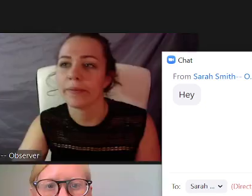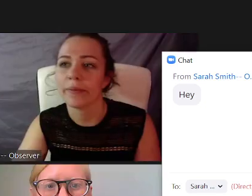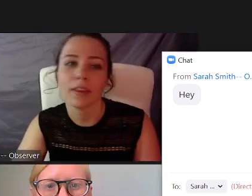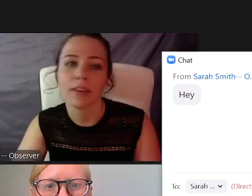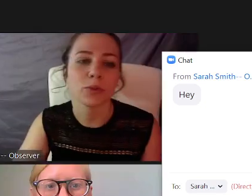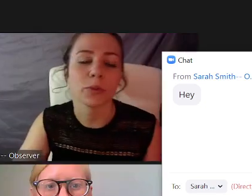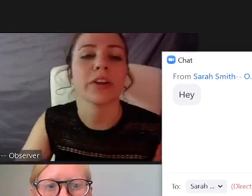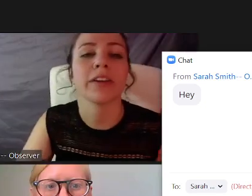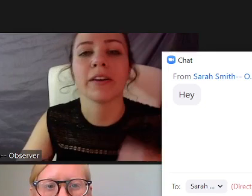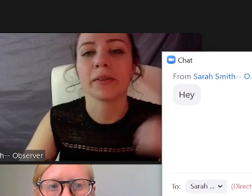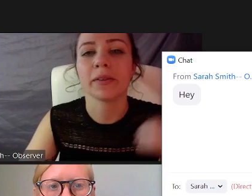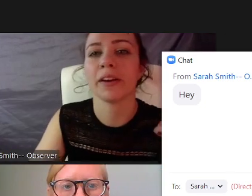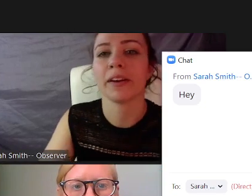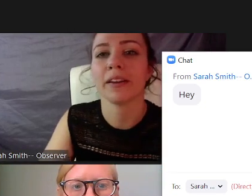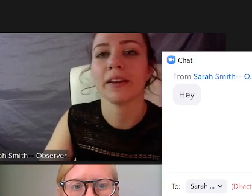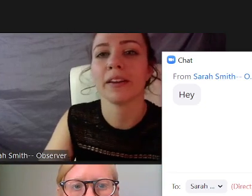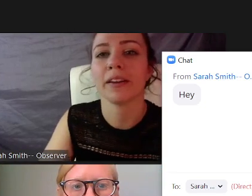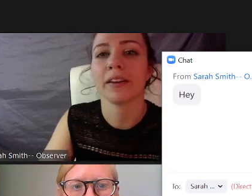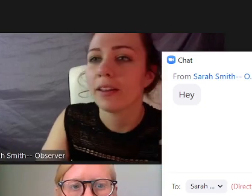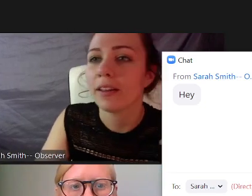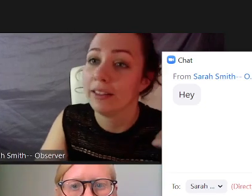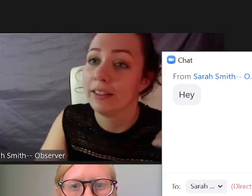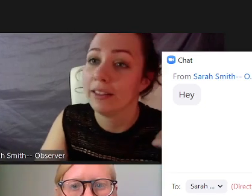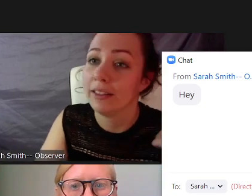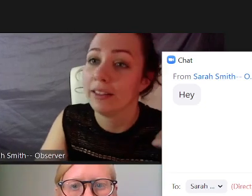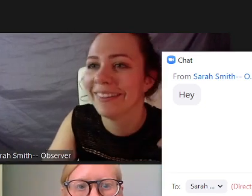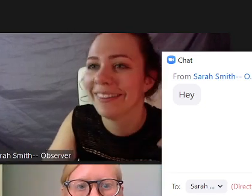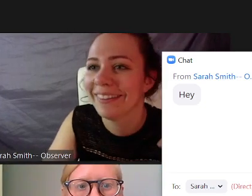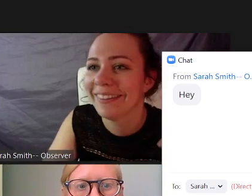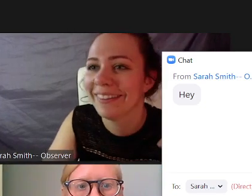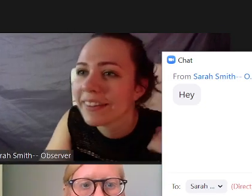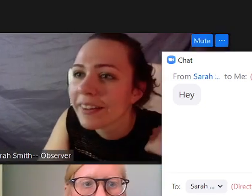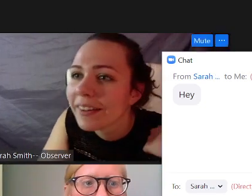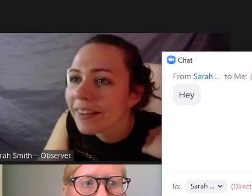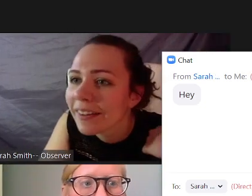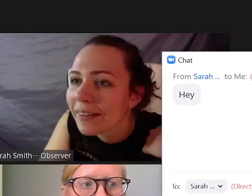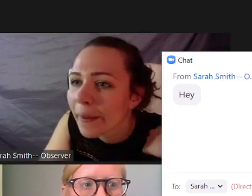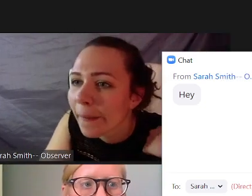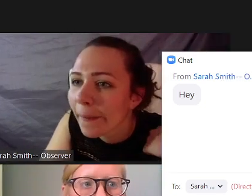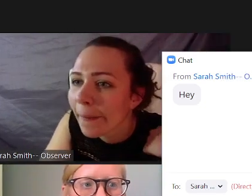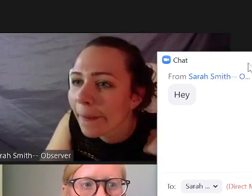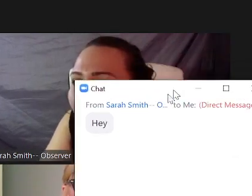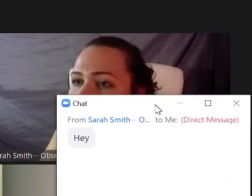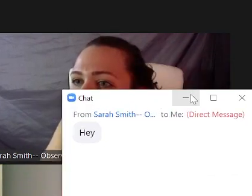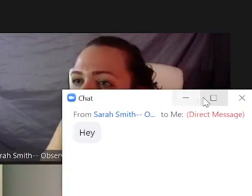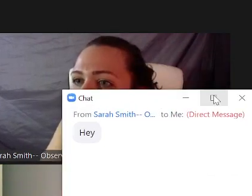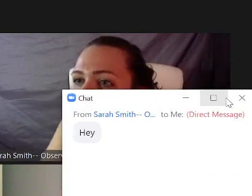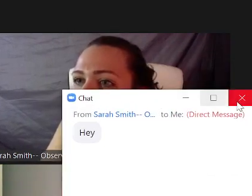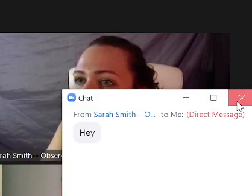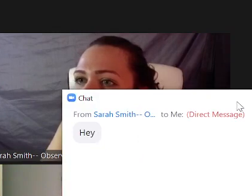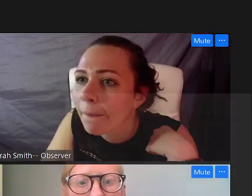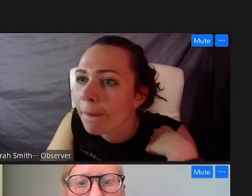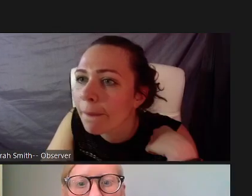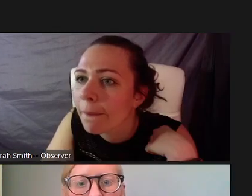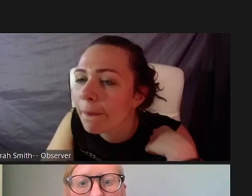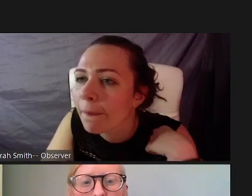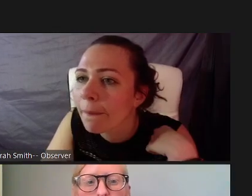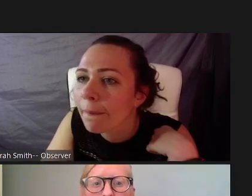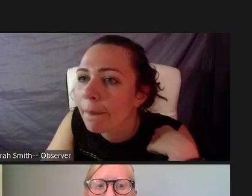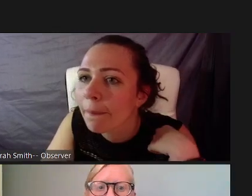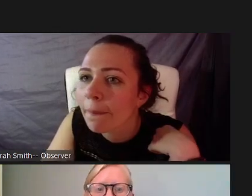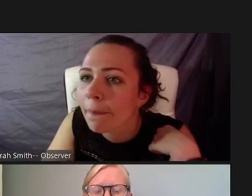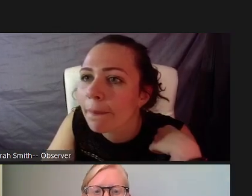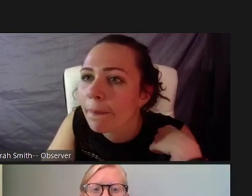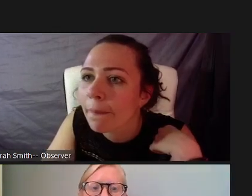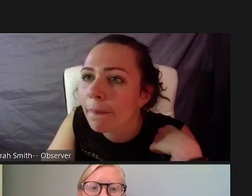Okay, I was just wondering if that was going to work. Mm-hmm. It did not. Okay, I think I'm just gonna put the chat box. I can